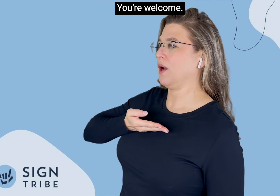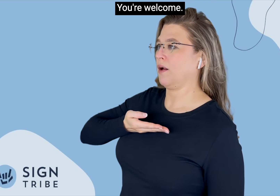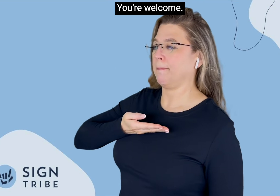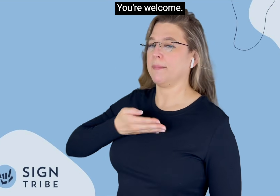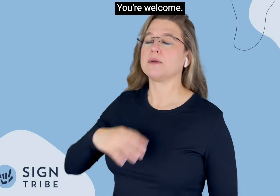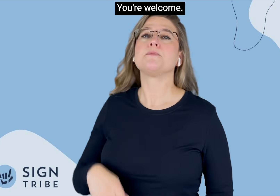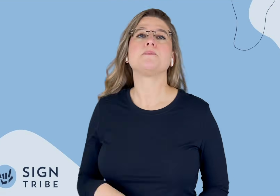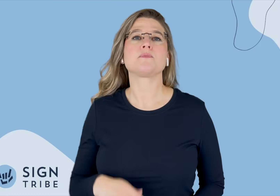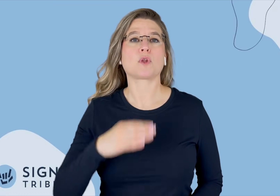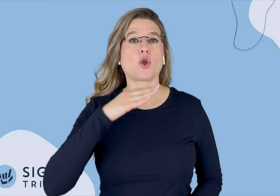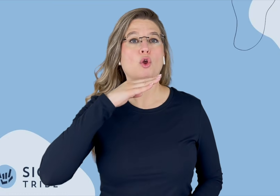welcome.